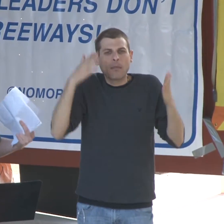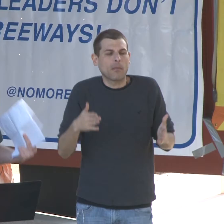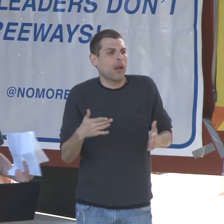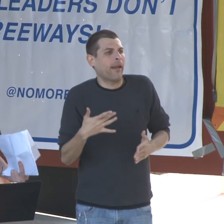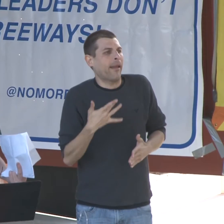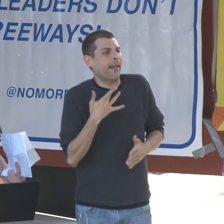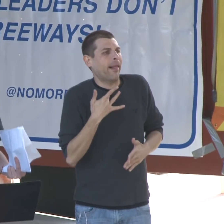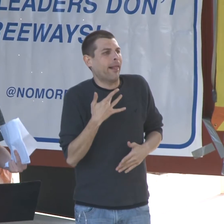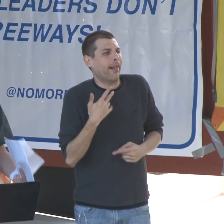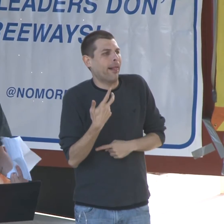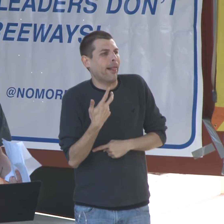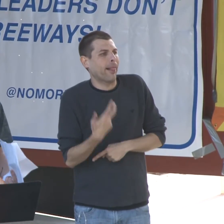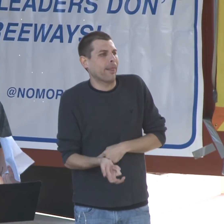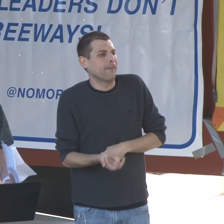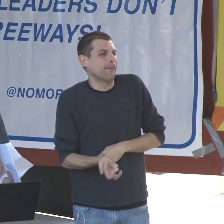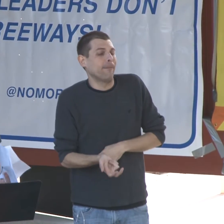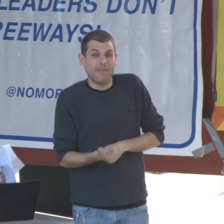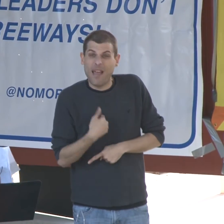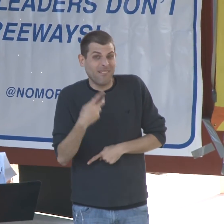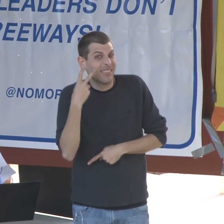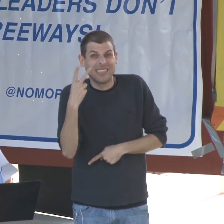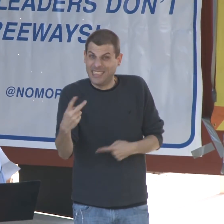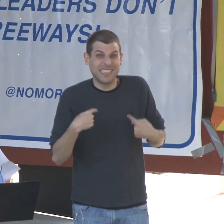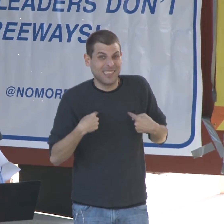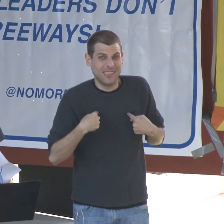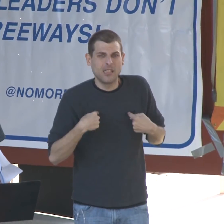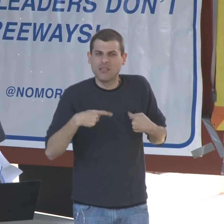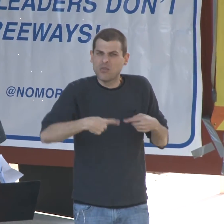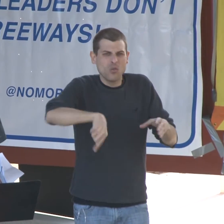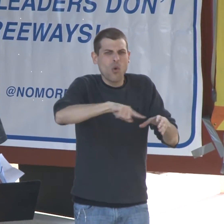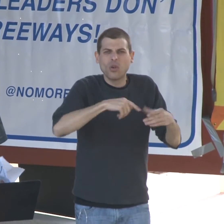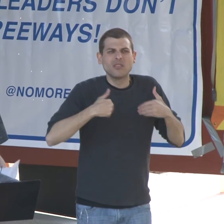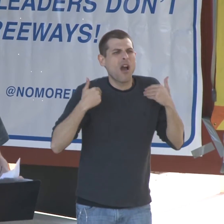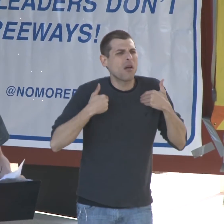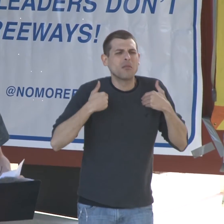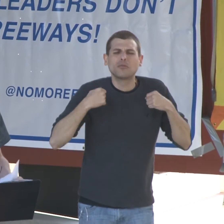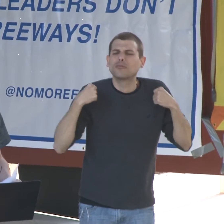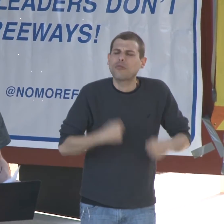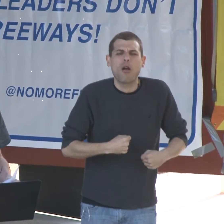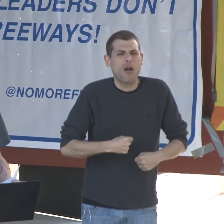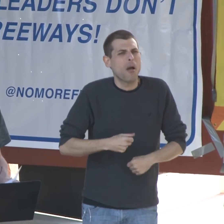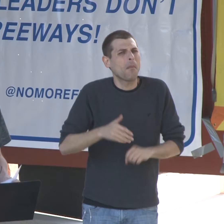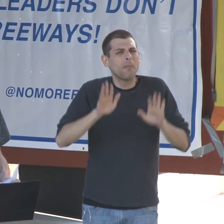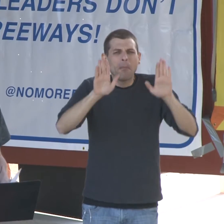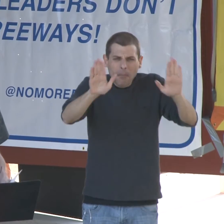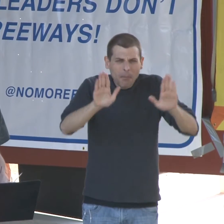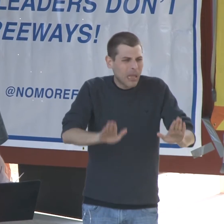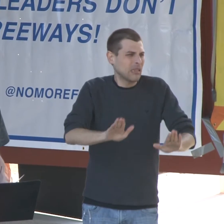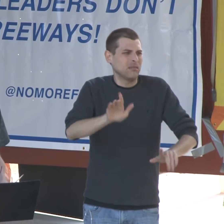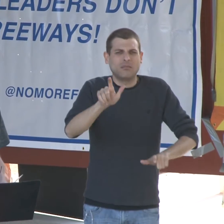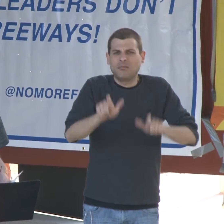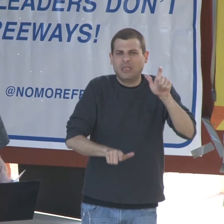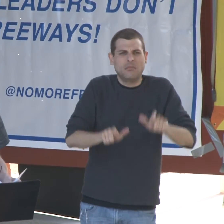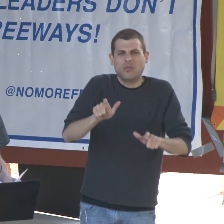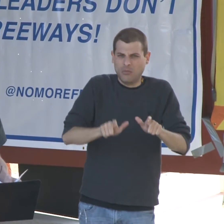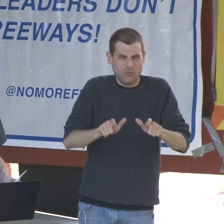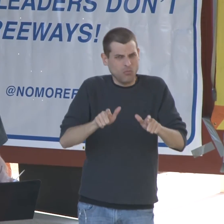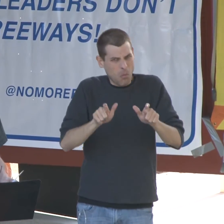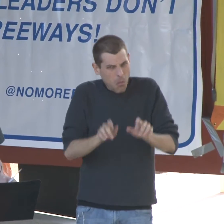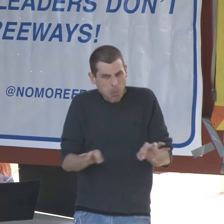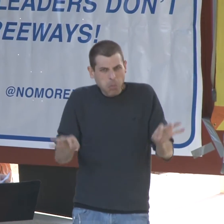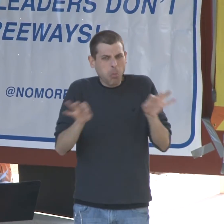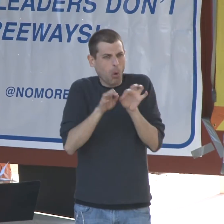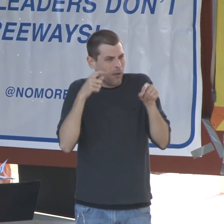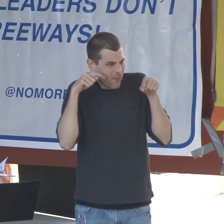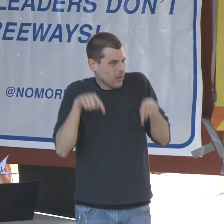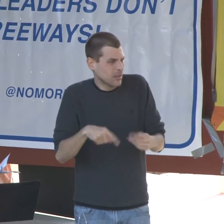just brought a huge amount of public resurgence and energy. And I just find all of the youth climate energy to be really an integral part of how we're talking